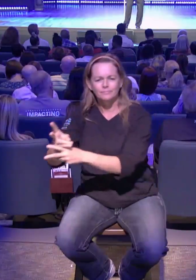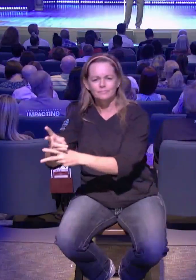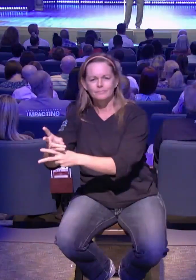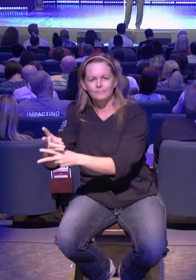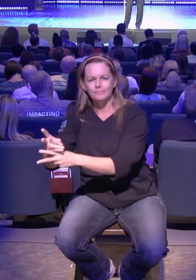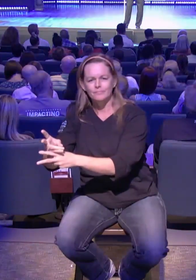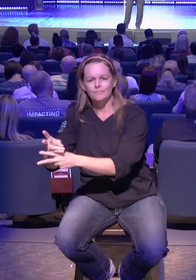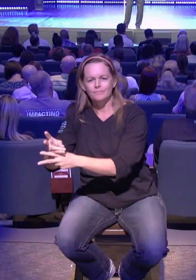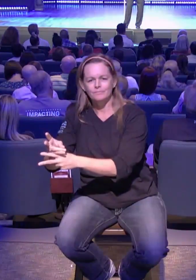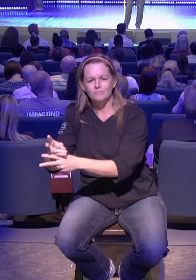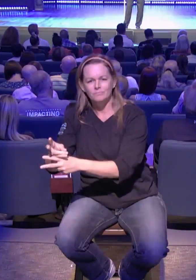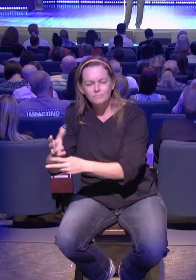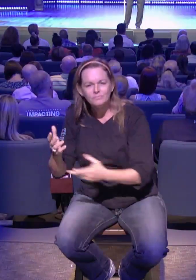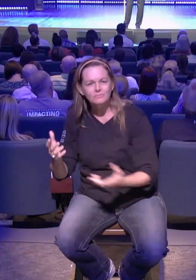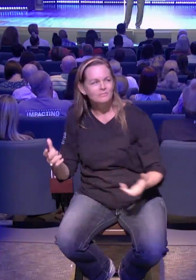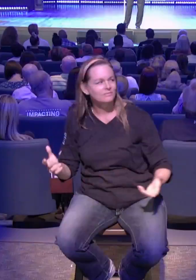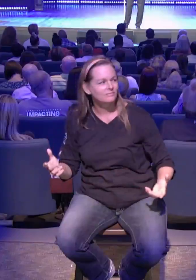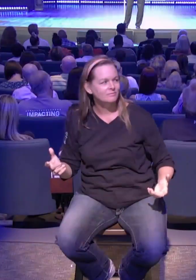I'll tell you one thing,